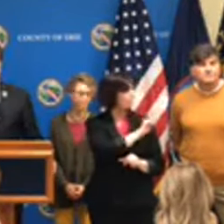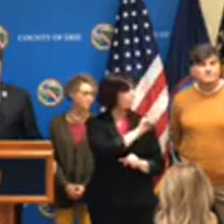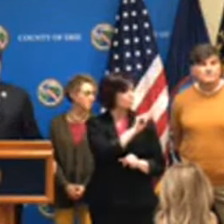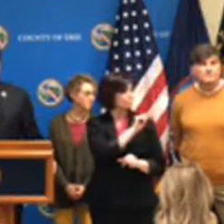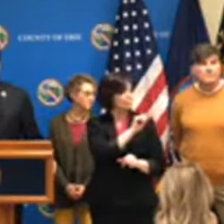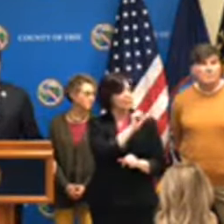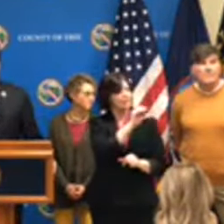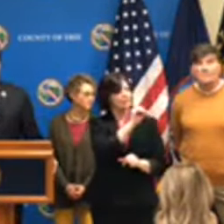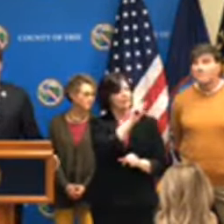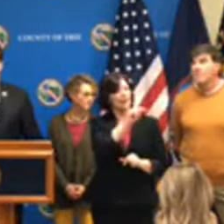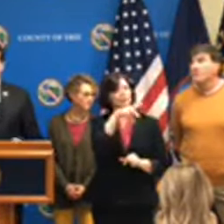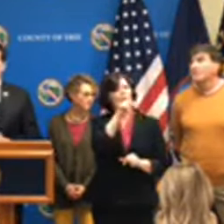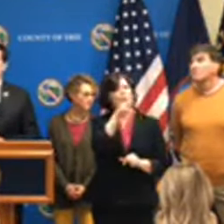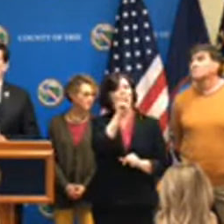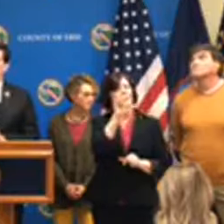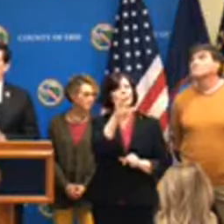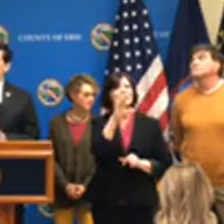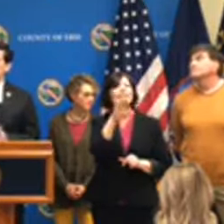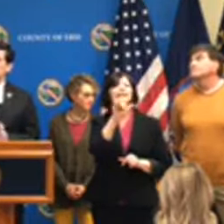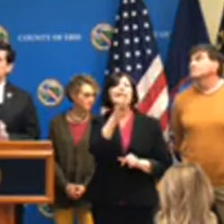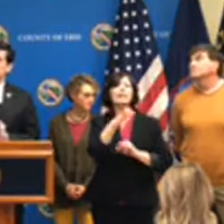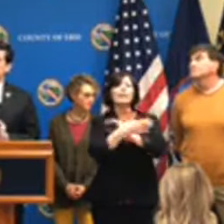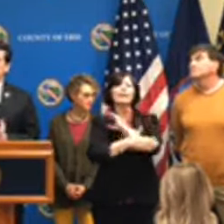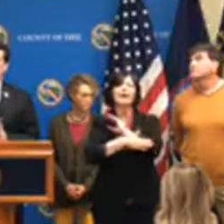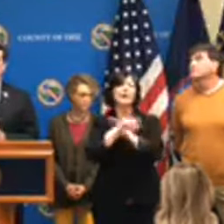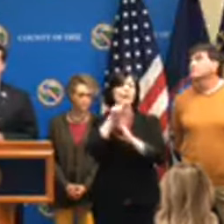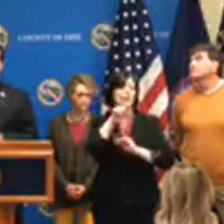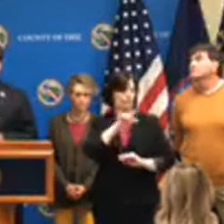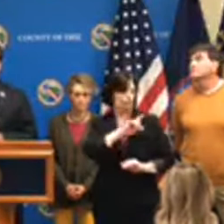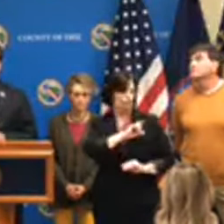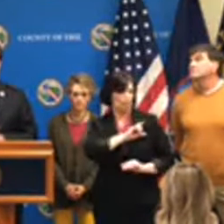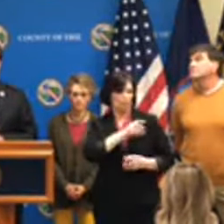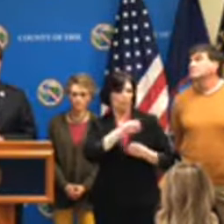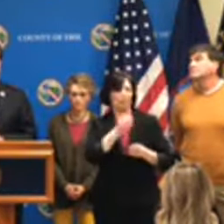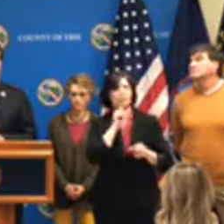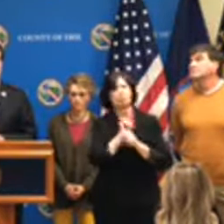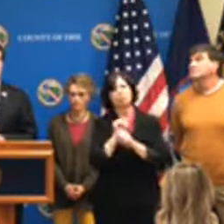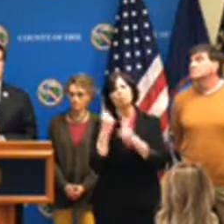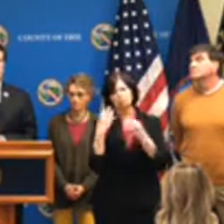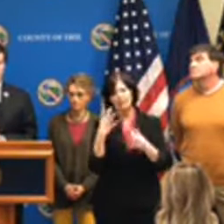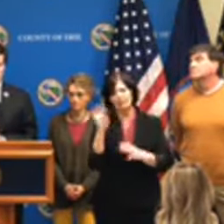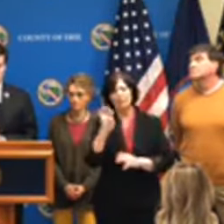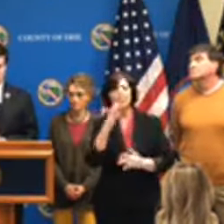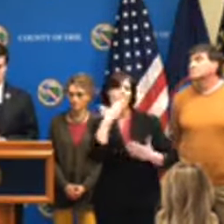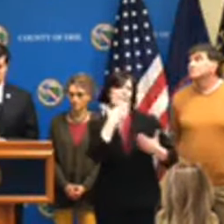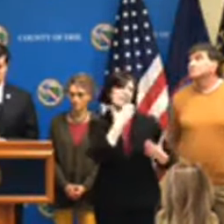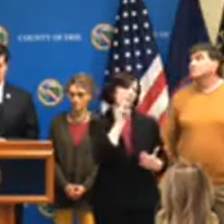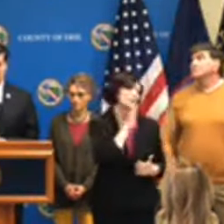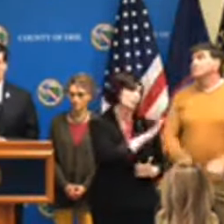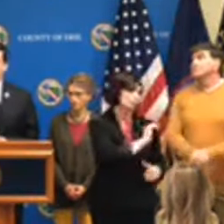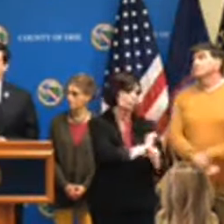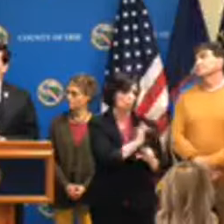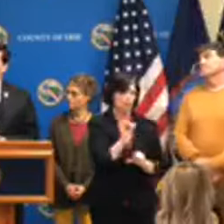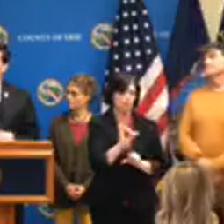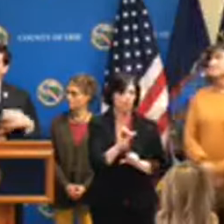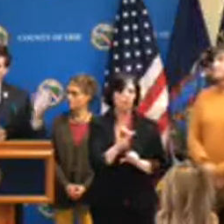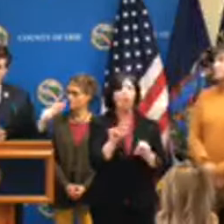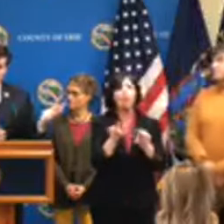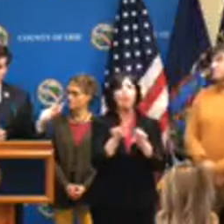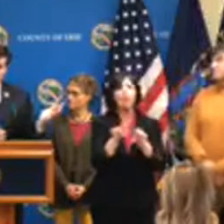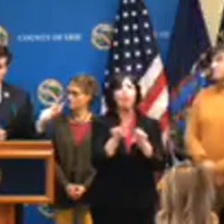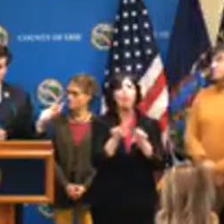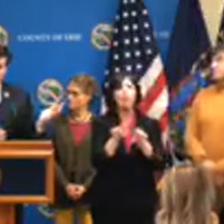Scott Petronic from the Erie County Sheriff's Office. The Erie County Sheriff's Office, of course, has worked with us in many emergencies in the past, and I thank them for their tremendous work. We're also joined